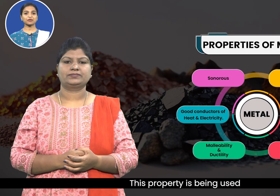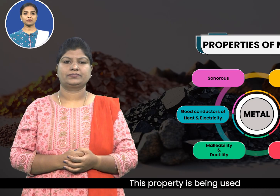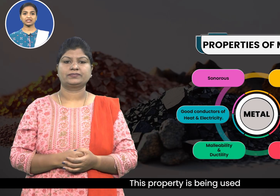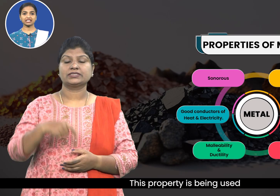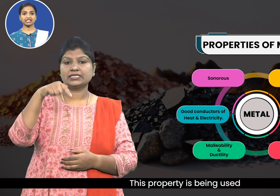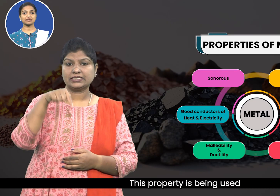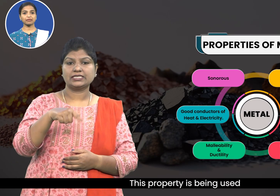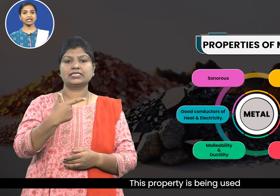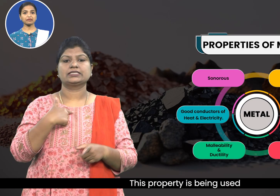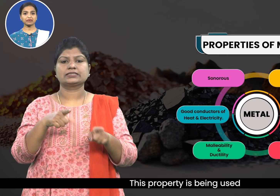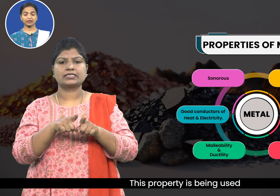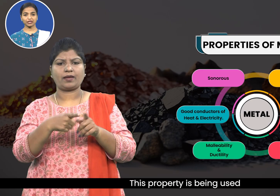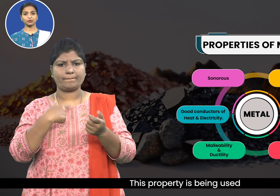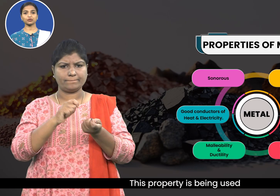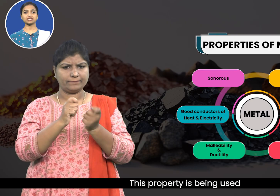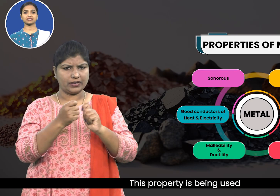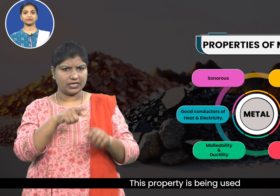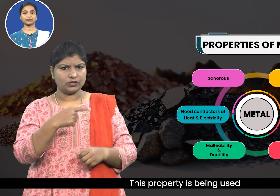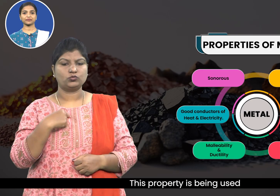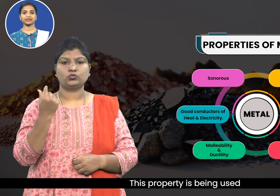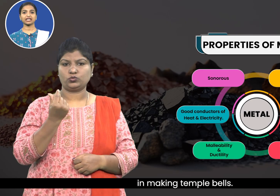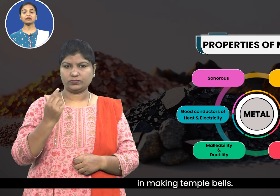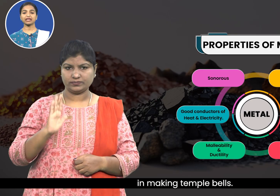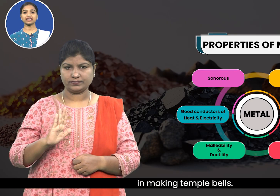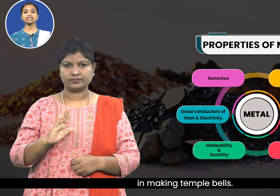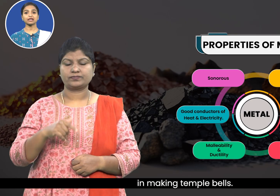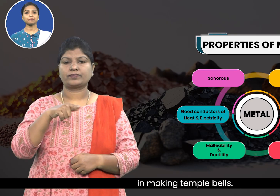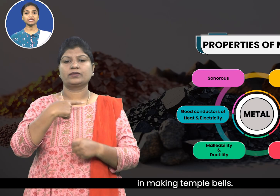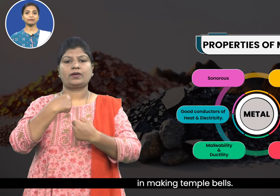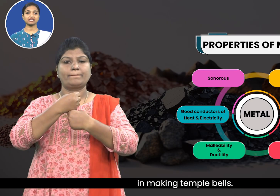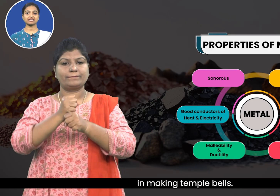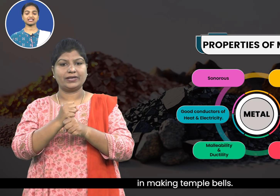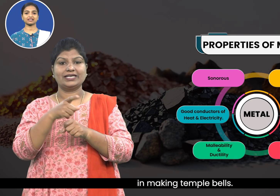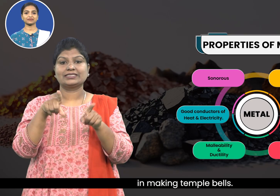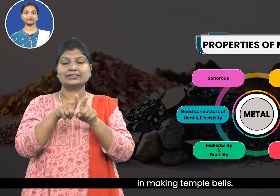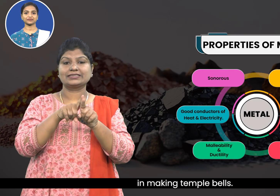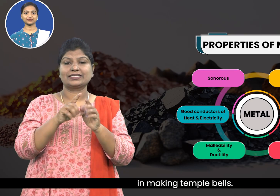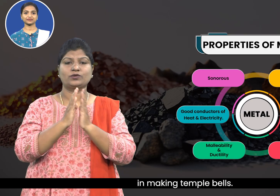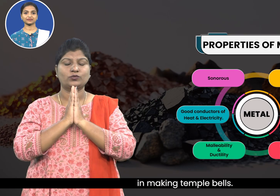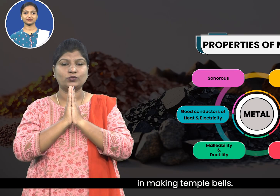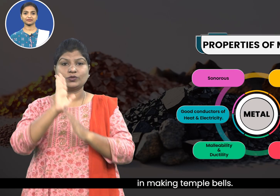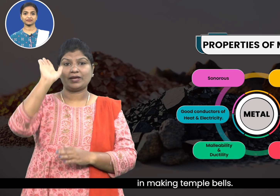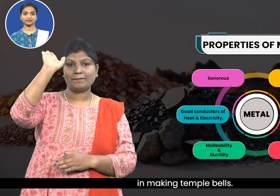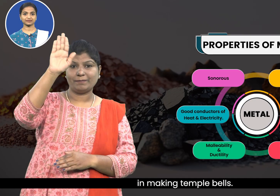This property is being used in making temple bells.